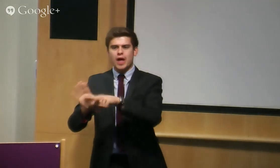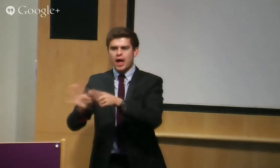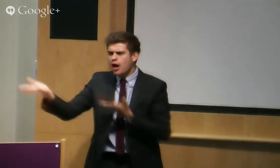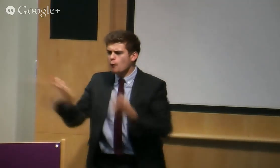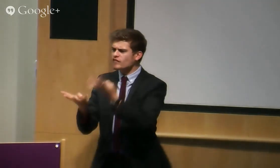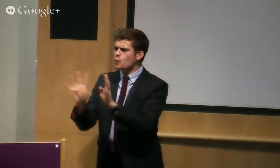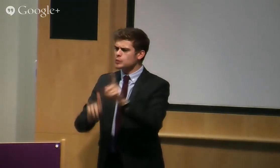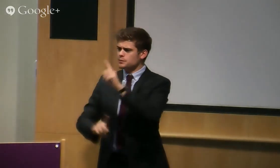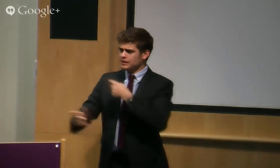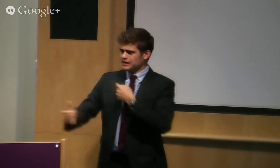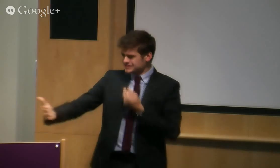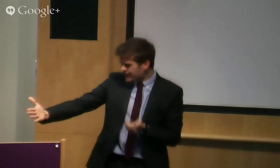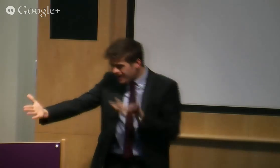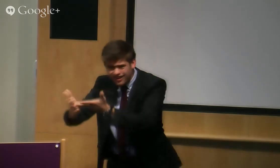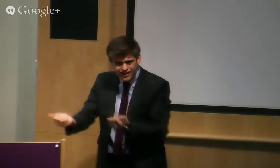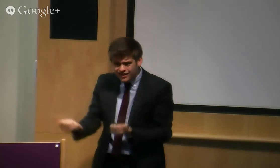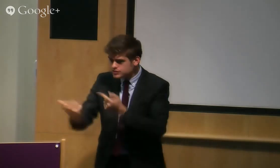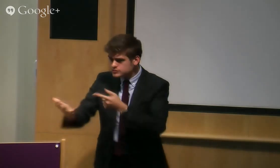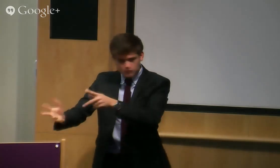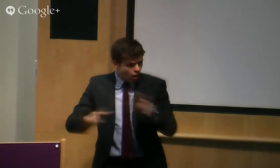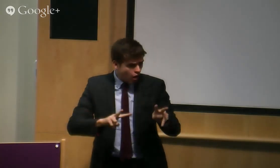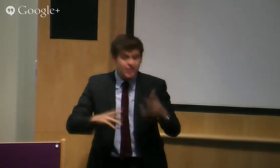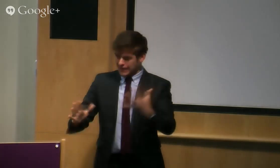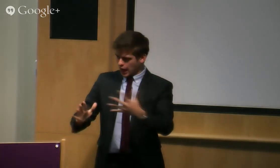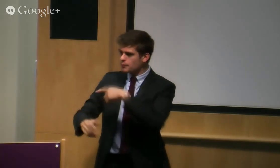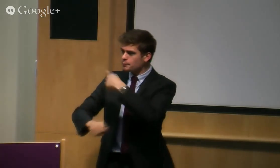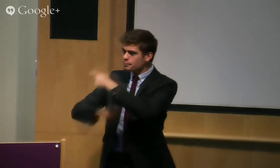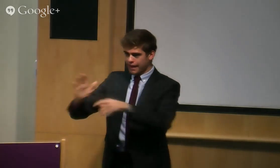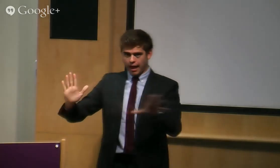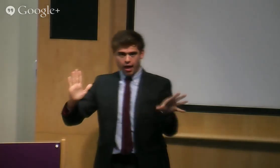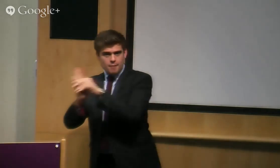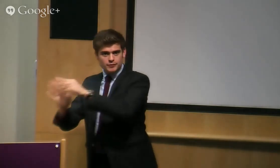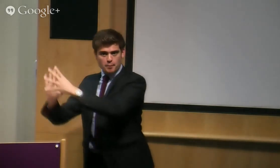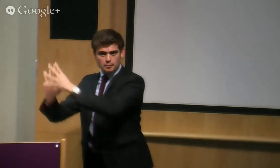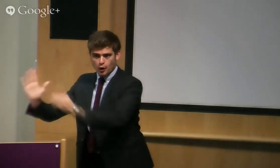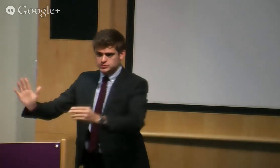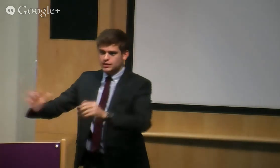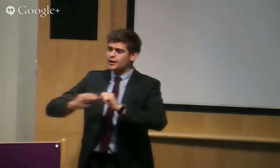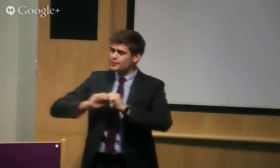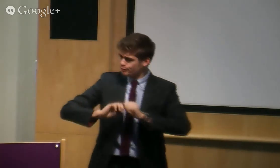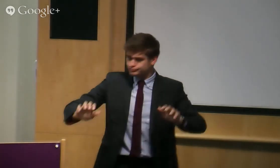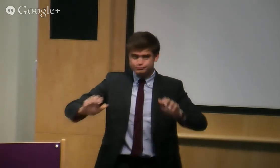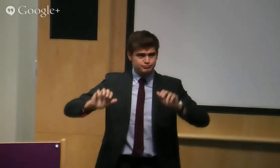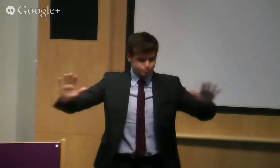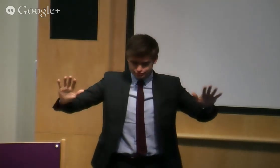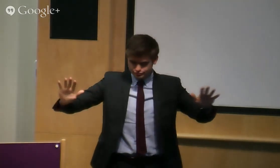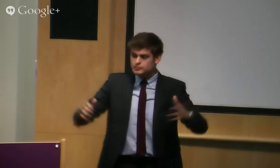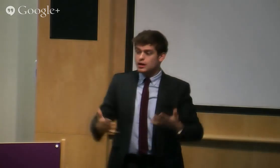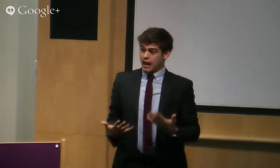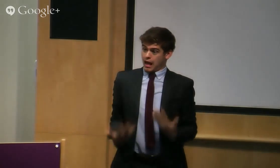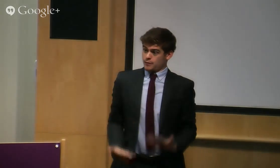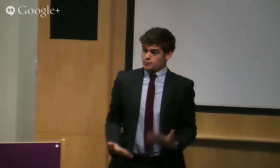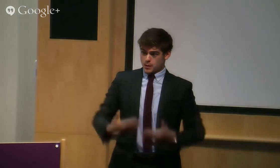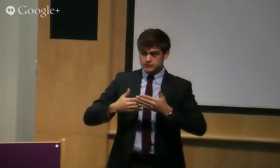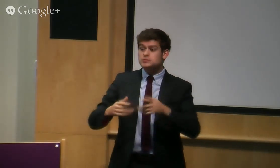community. I mean, we have been talking with the European Union for the Deaf Youth Movement. They have this model in place.